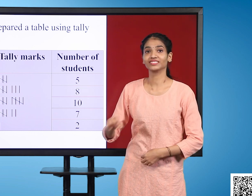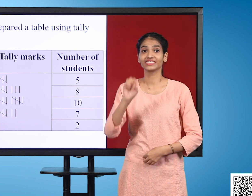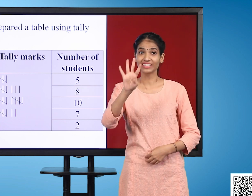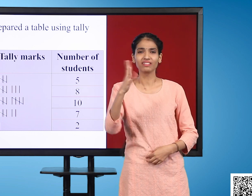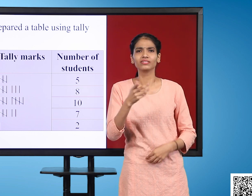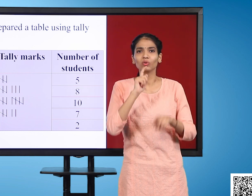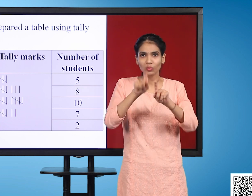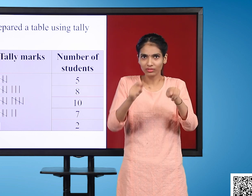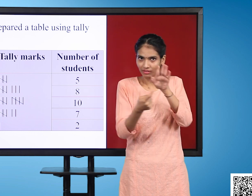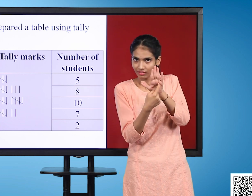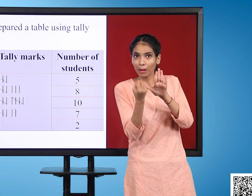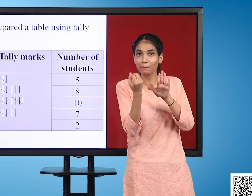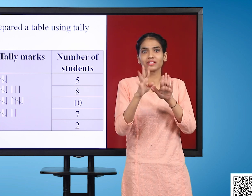Shoe size 4,